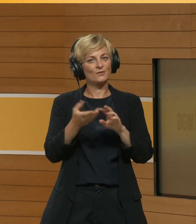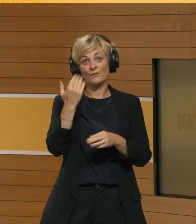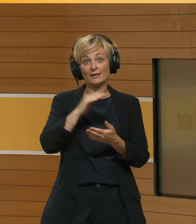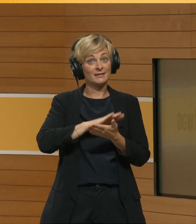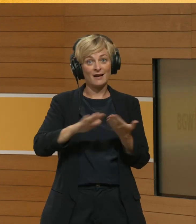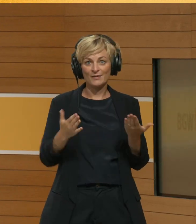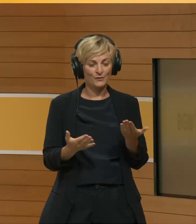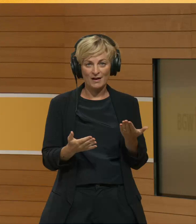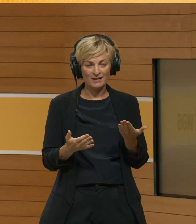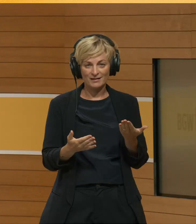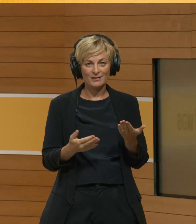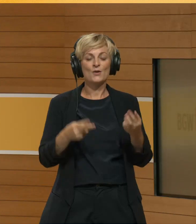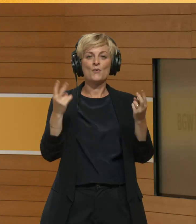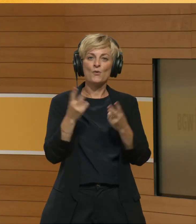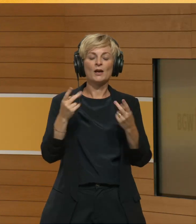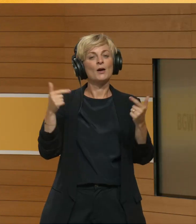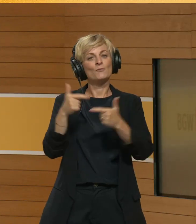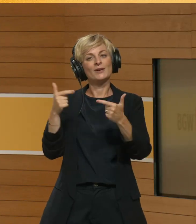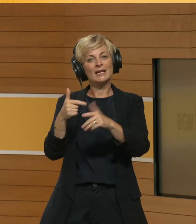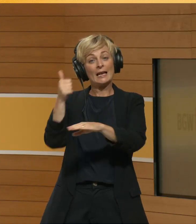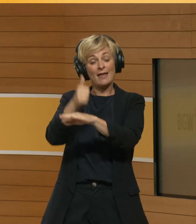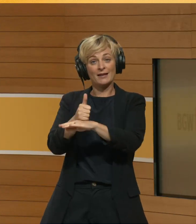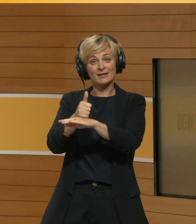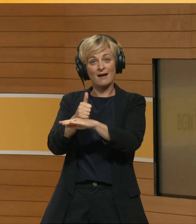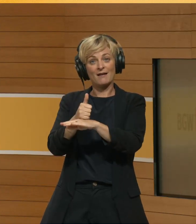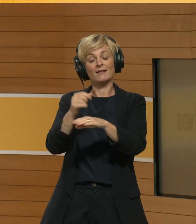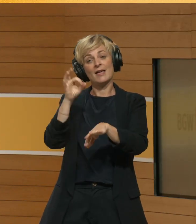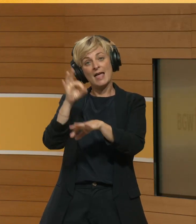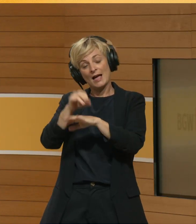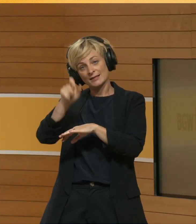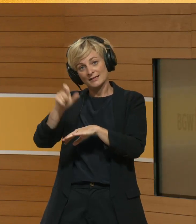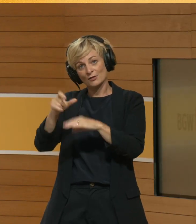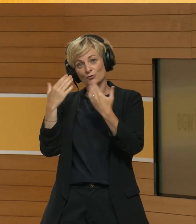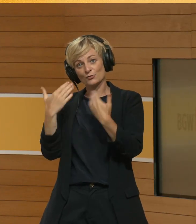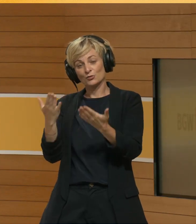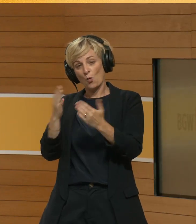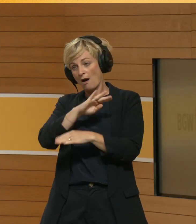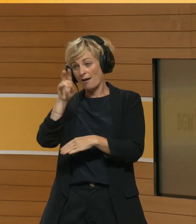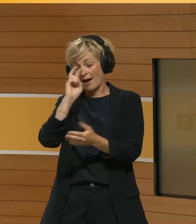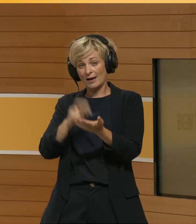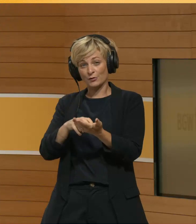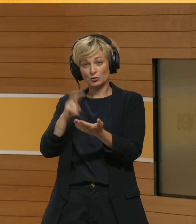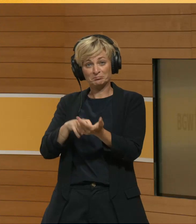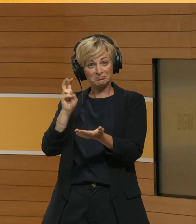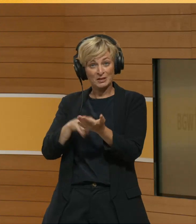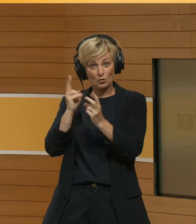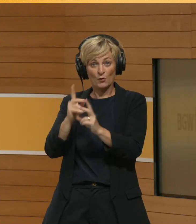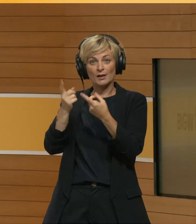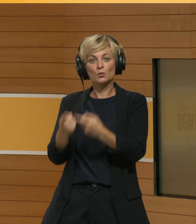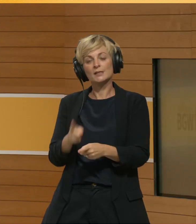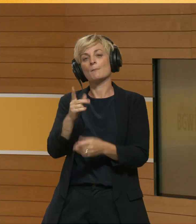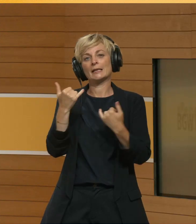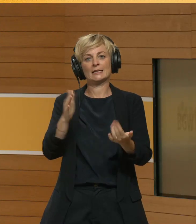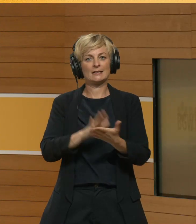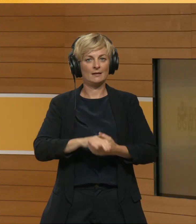and everybody in the organization. But it works. And just to name a few elements of